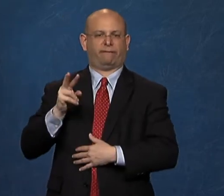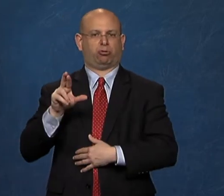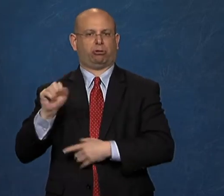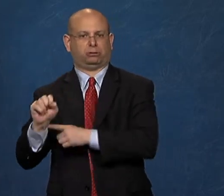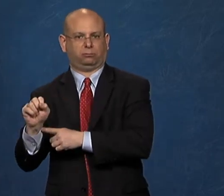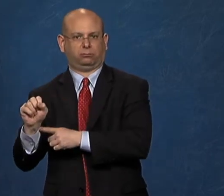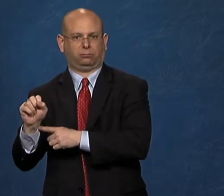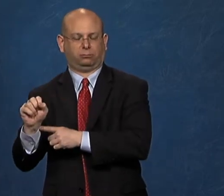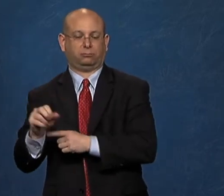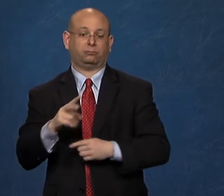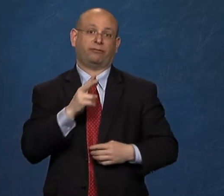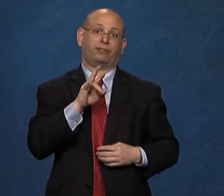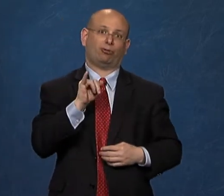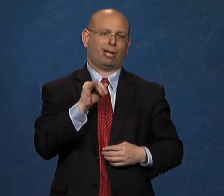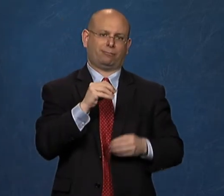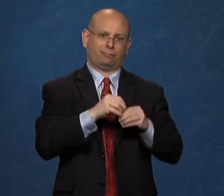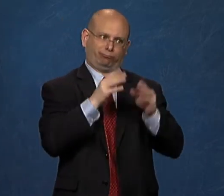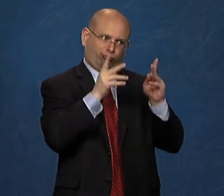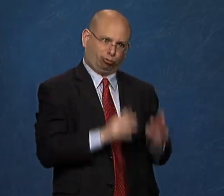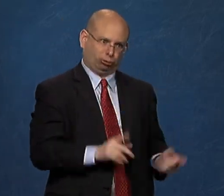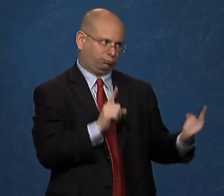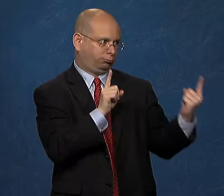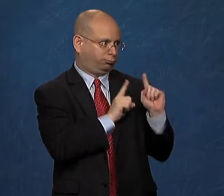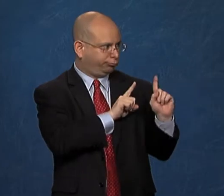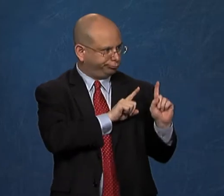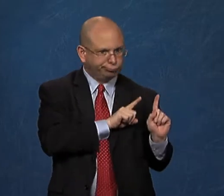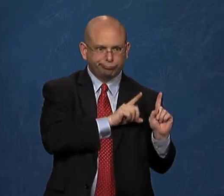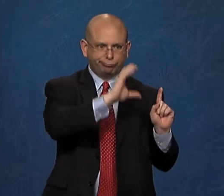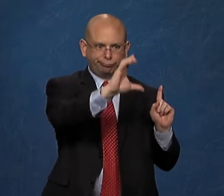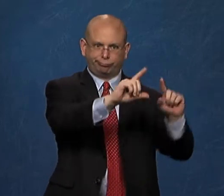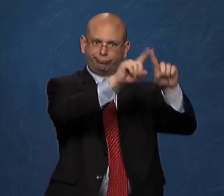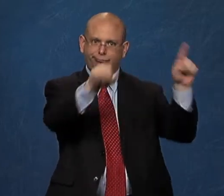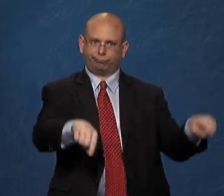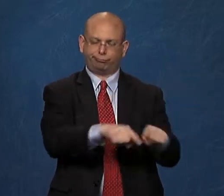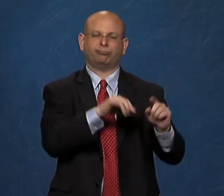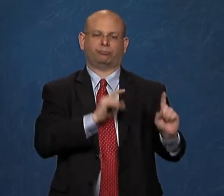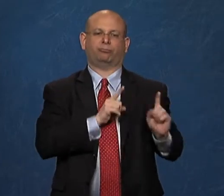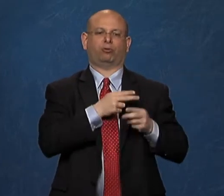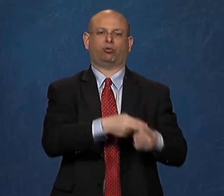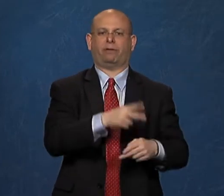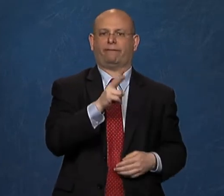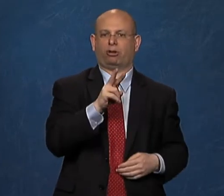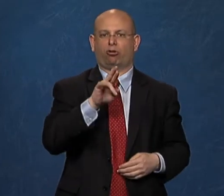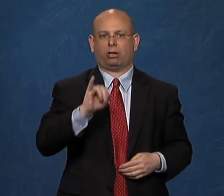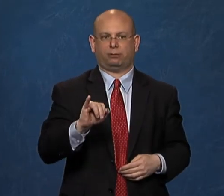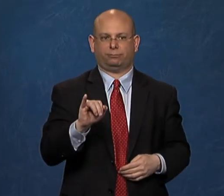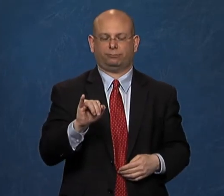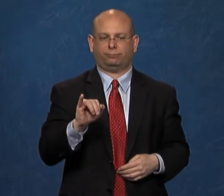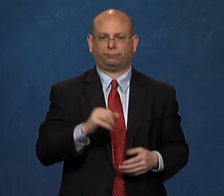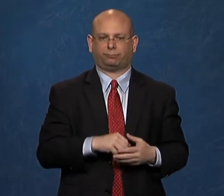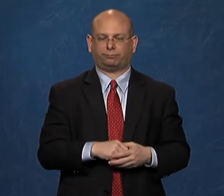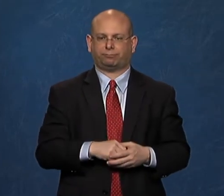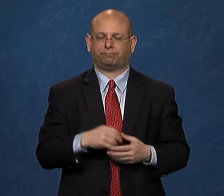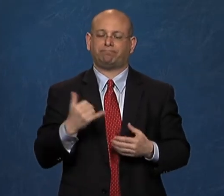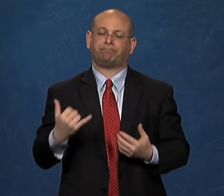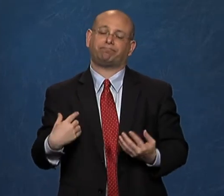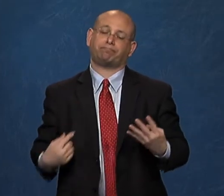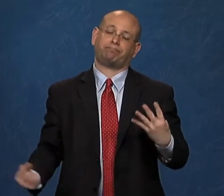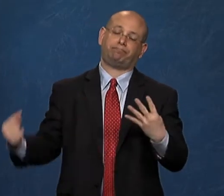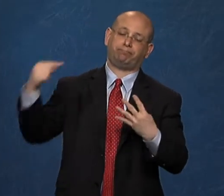individuals using the phone lines to communicate with one another, whereas VRI is more person-to-person communications through video remote interpreting